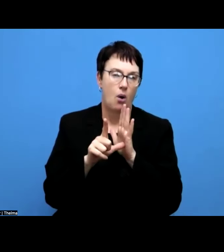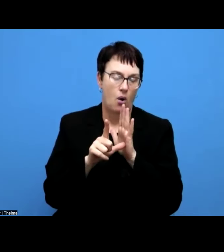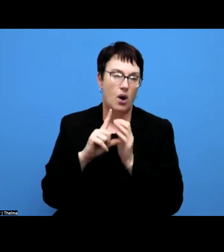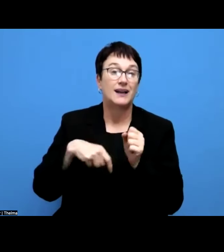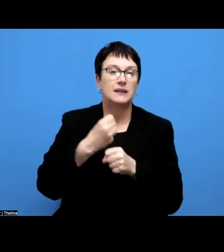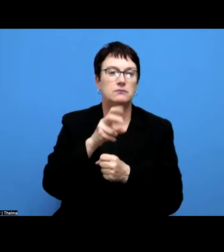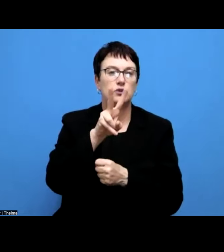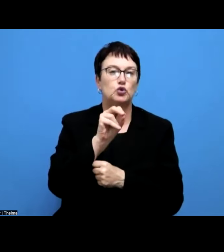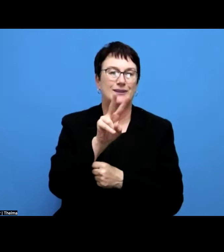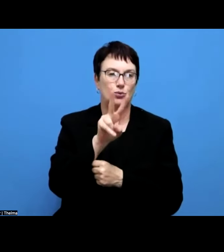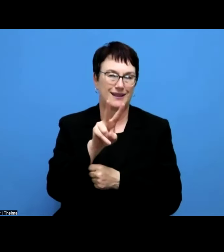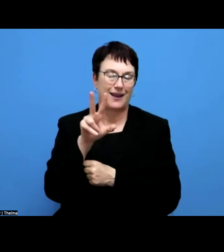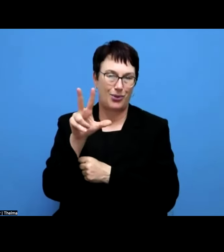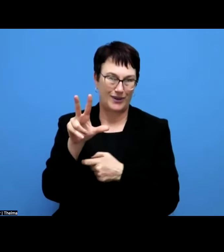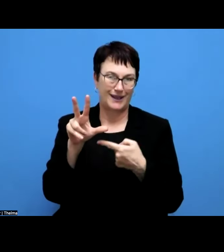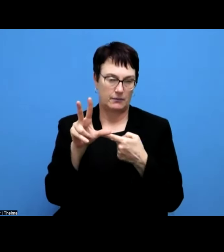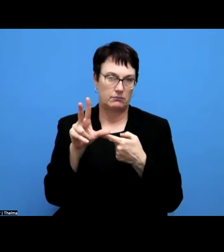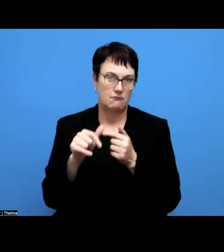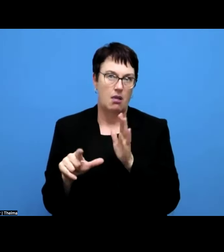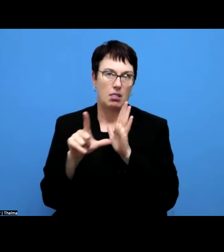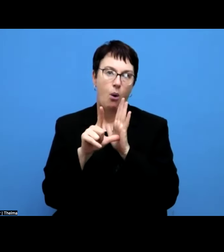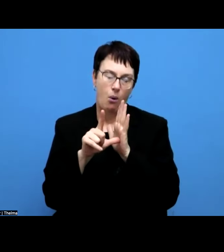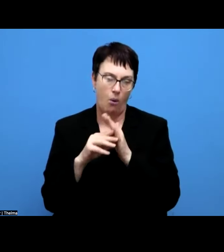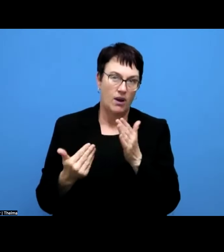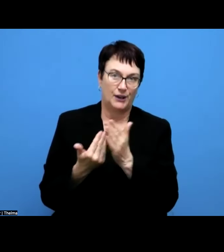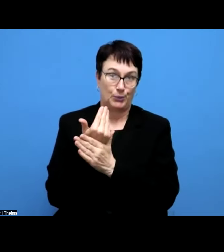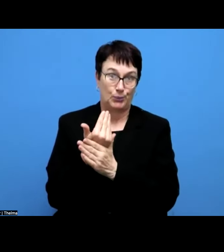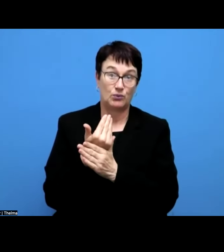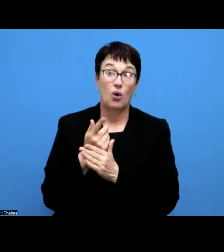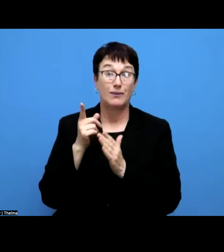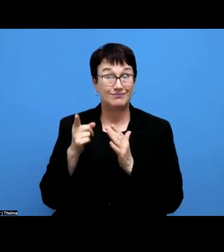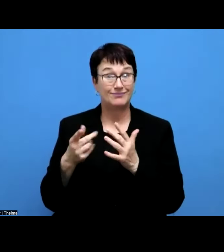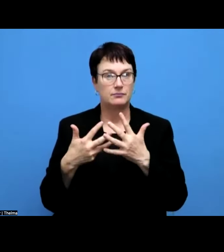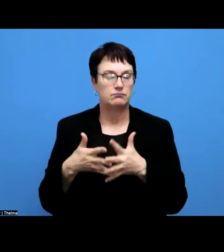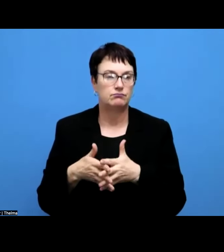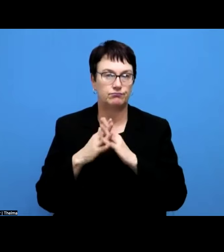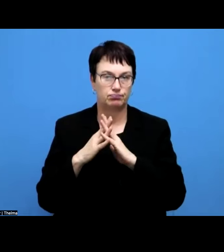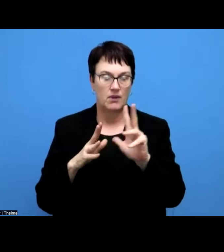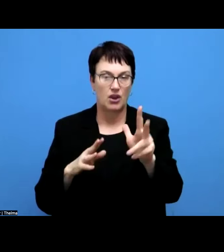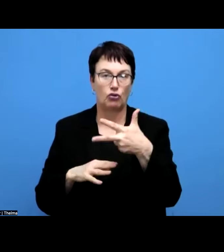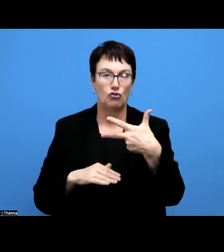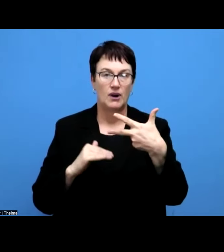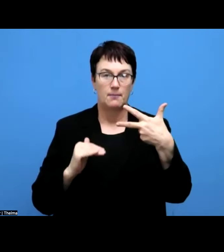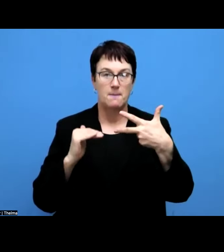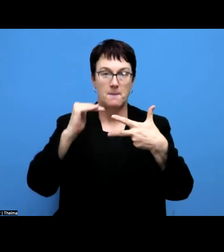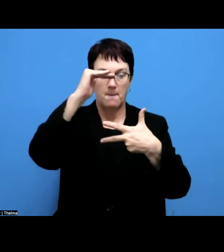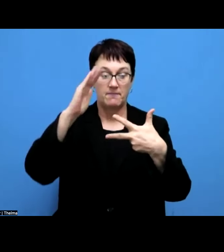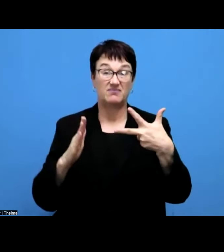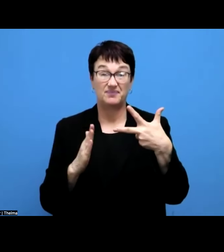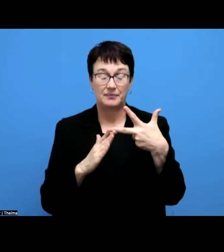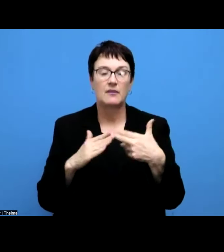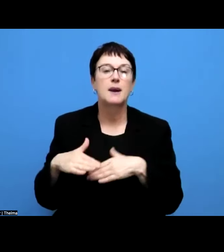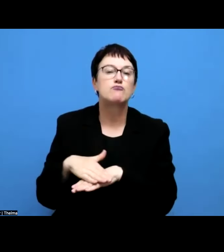reform created 3 funds. And the first fund was Primary Healthcare Fund, and which